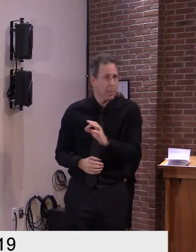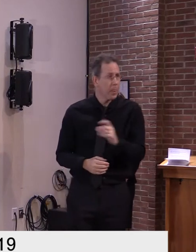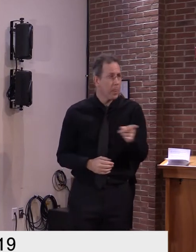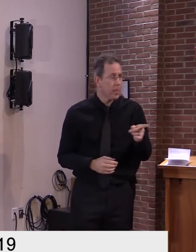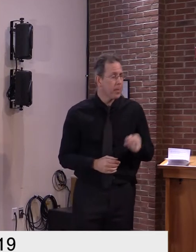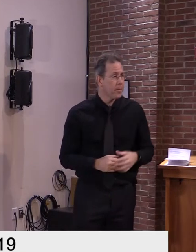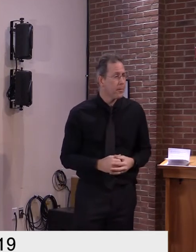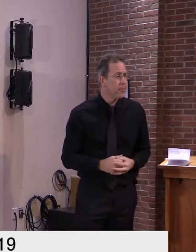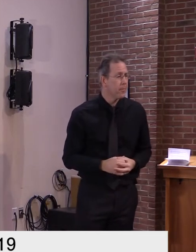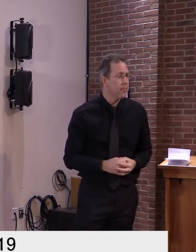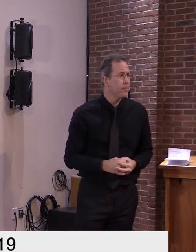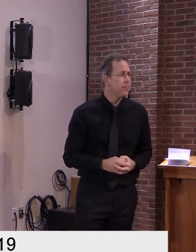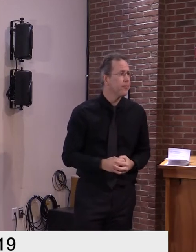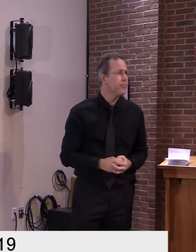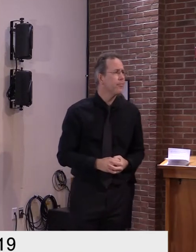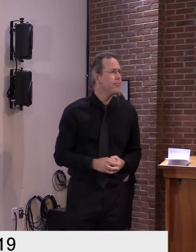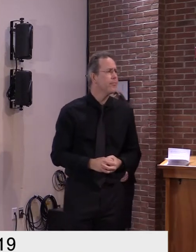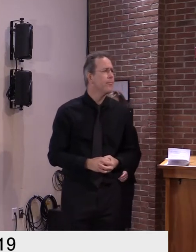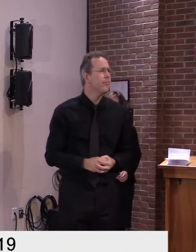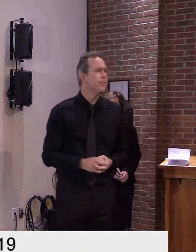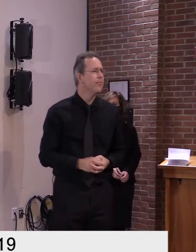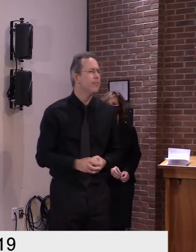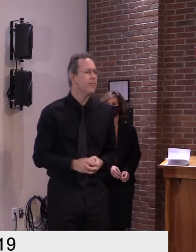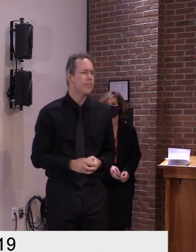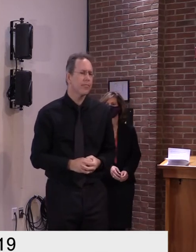always. Greg, the County Courier.